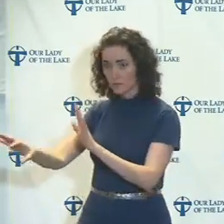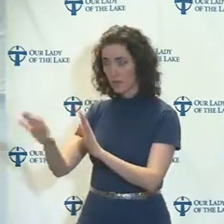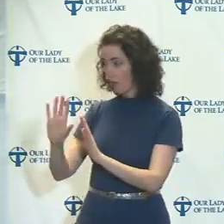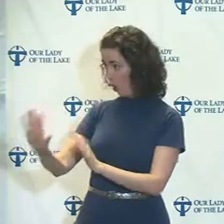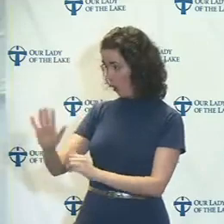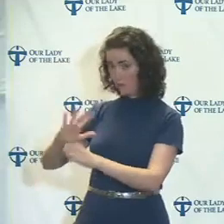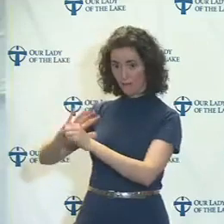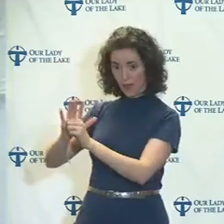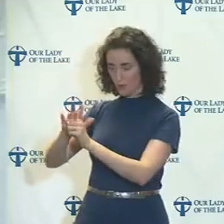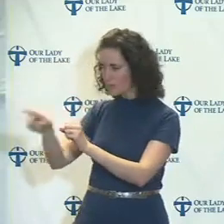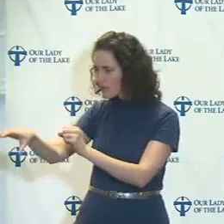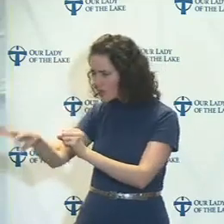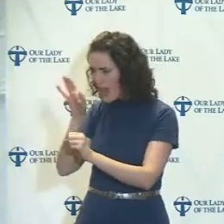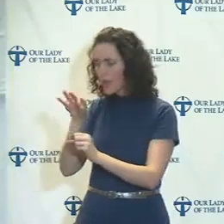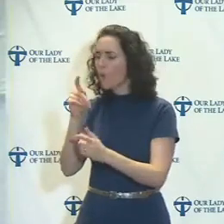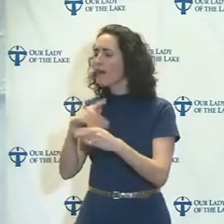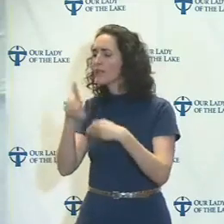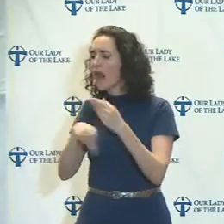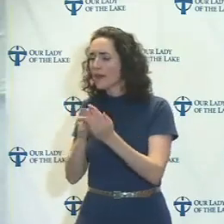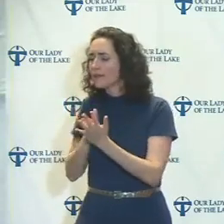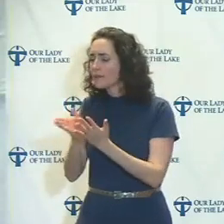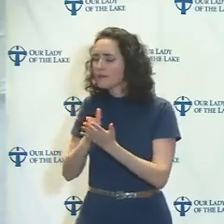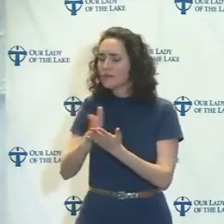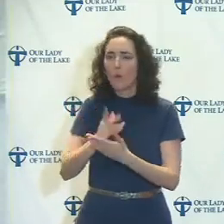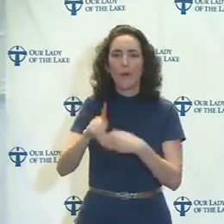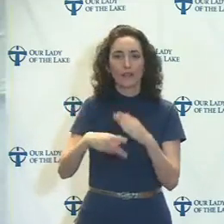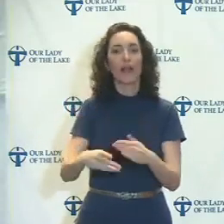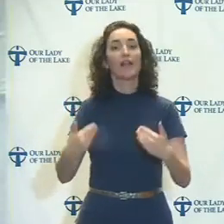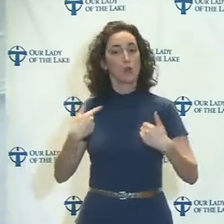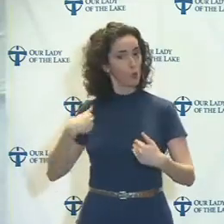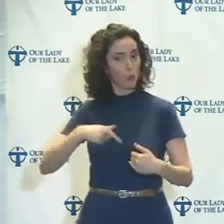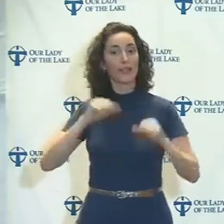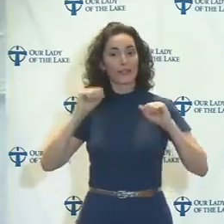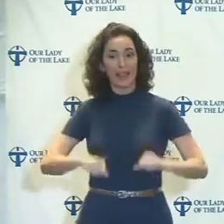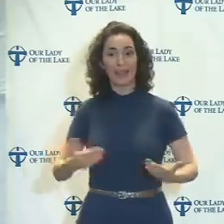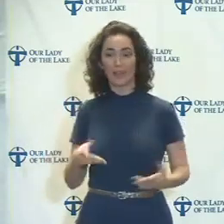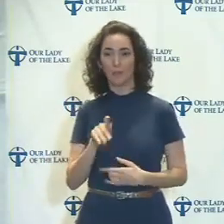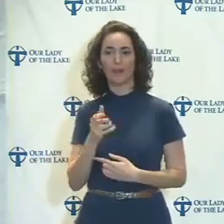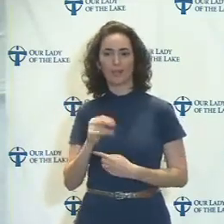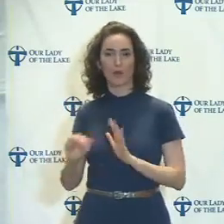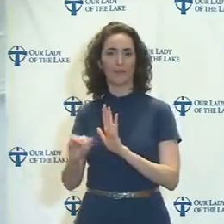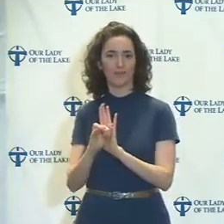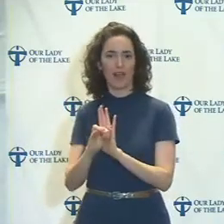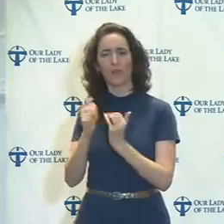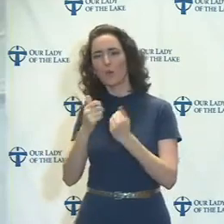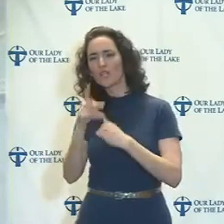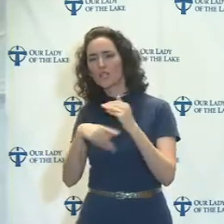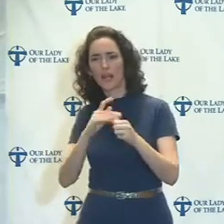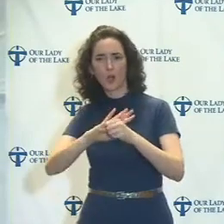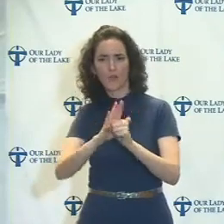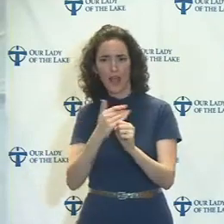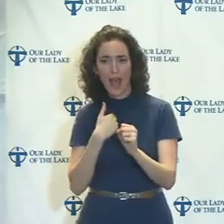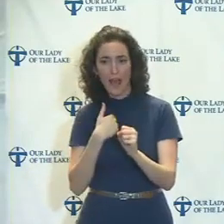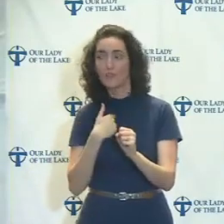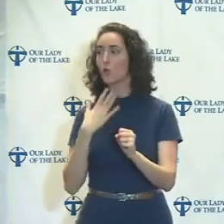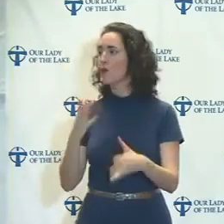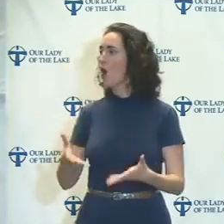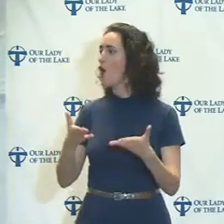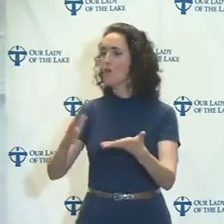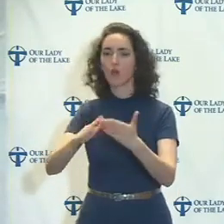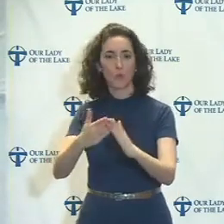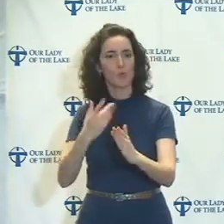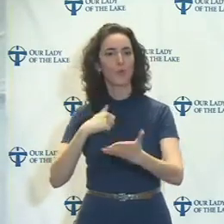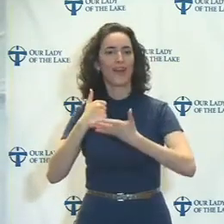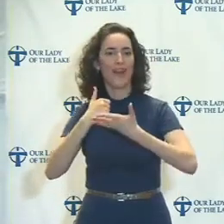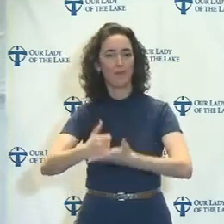are offering that service to the state in the fight against COVID. So I'd like to